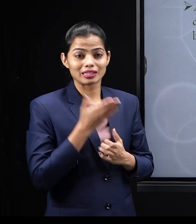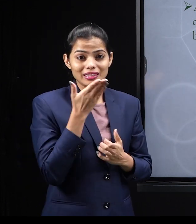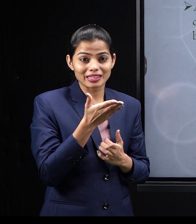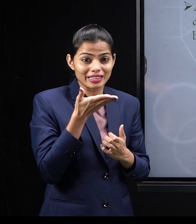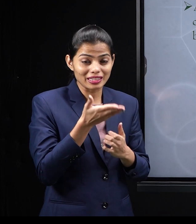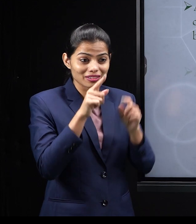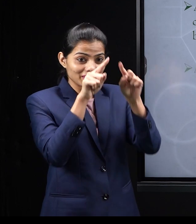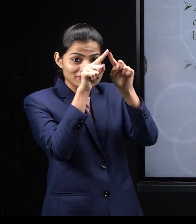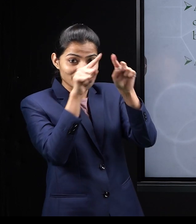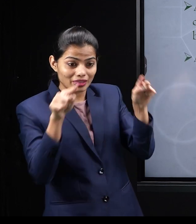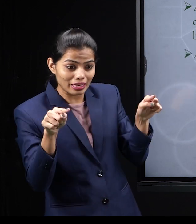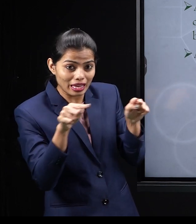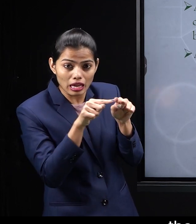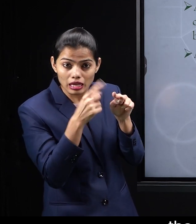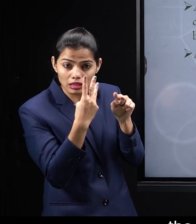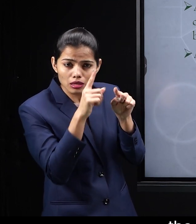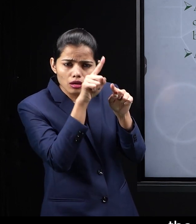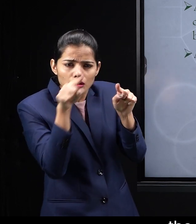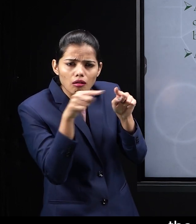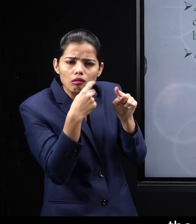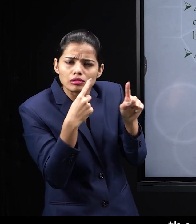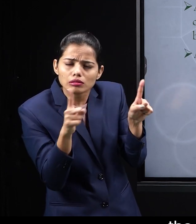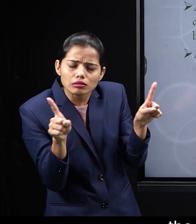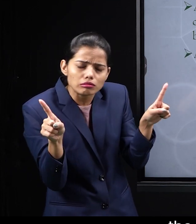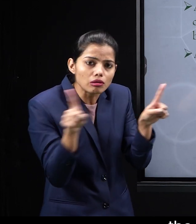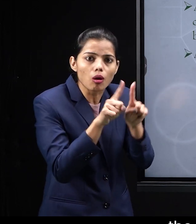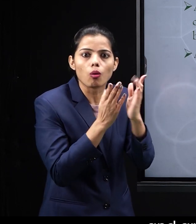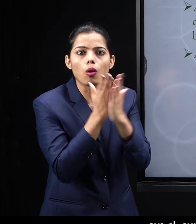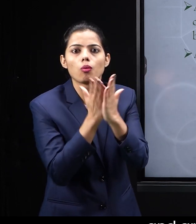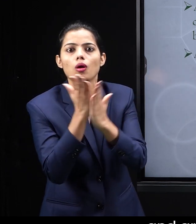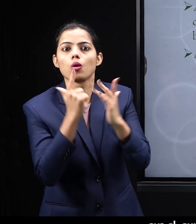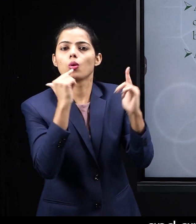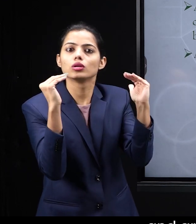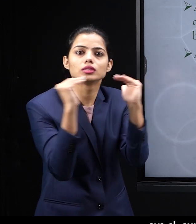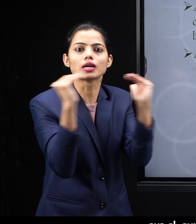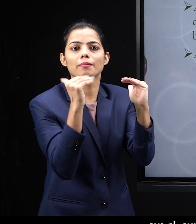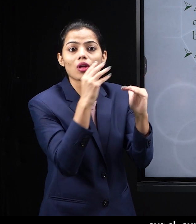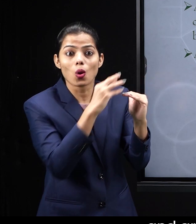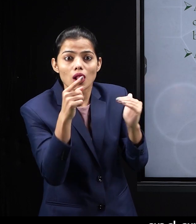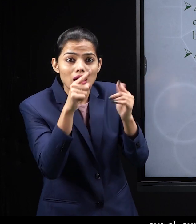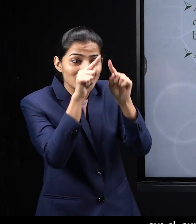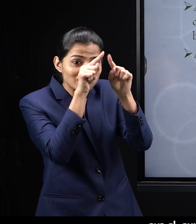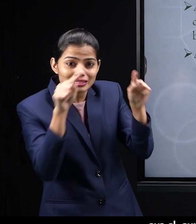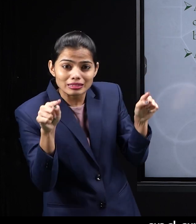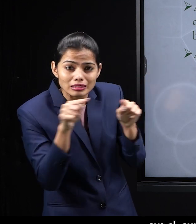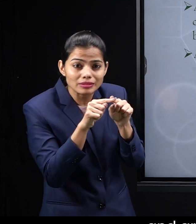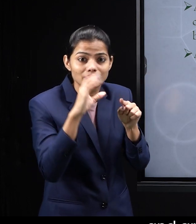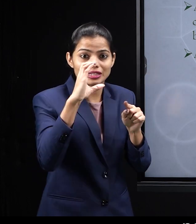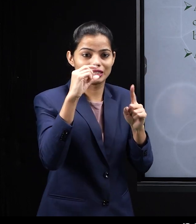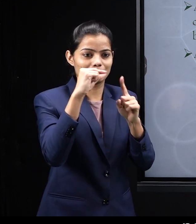In the congruent triangles, the corresponding parts are equal and are written as CPCT, corresponding part of